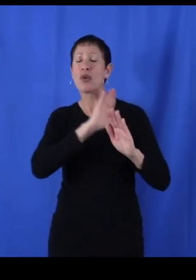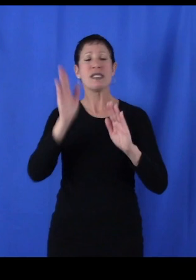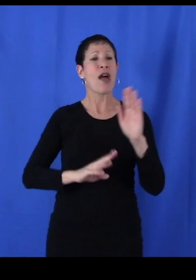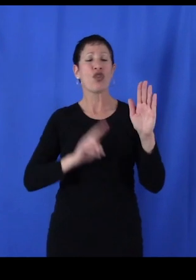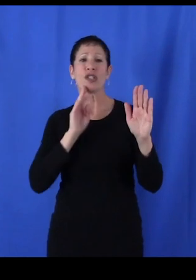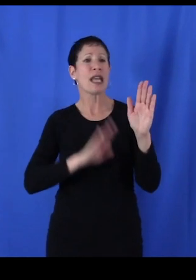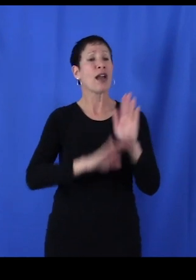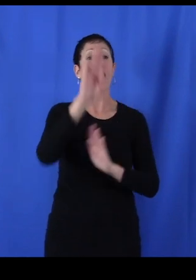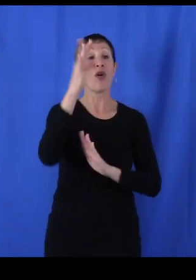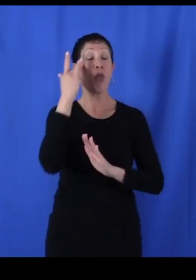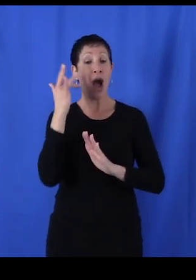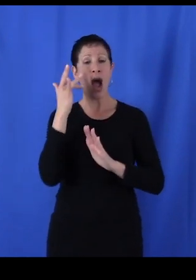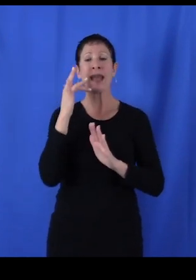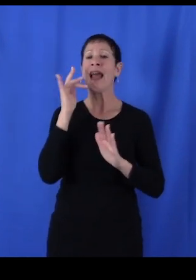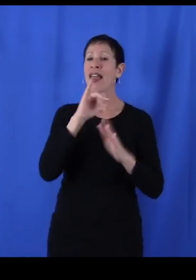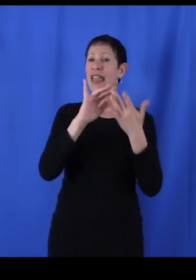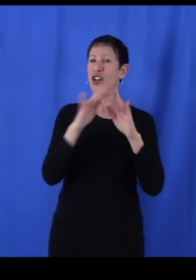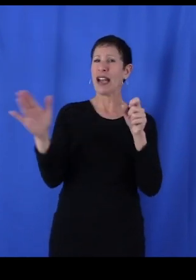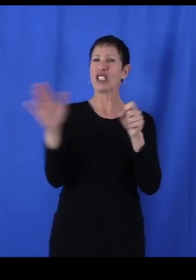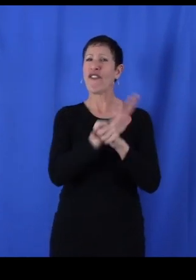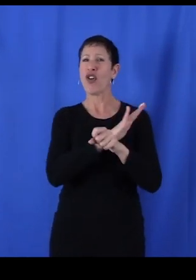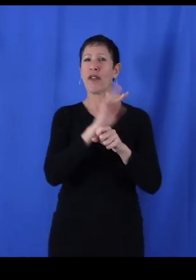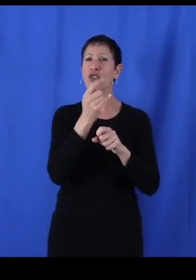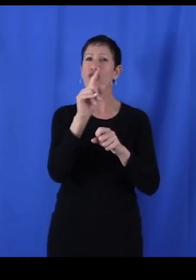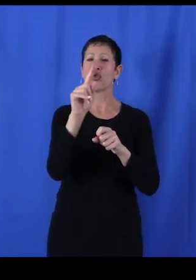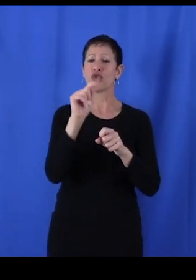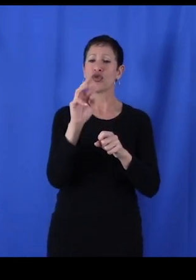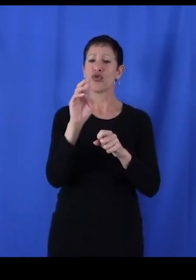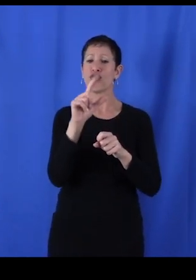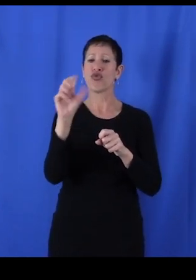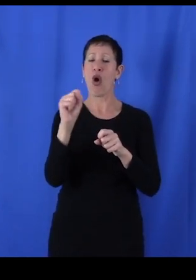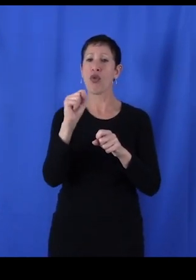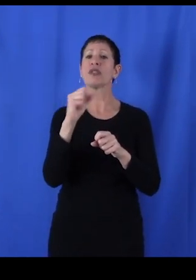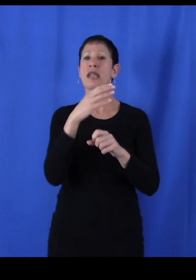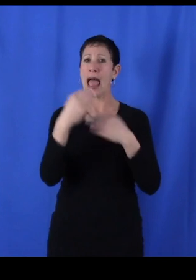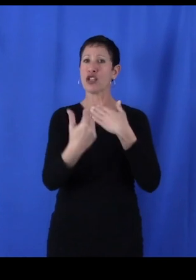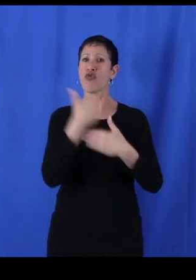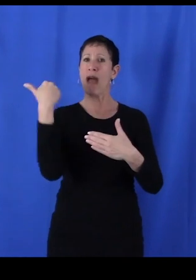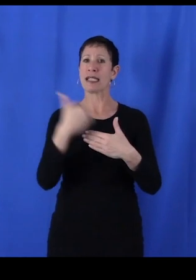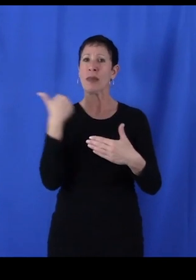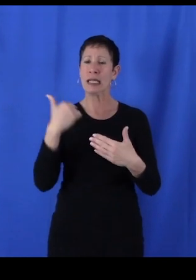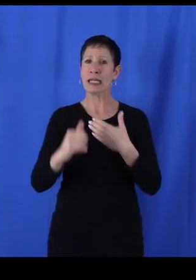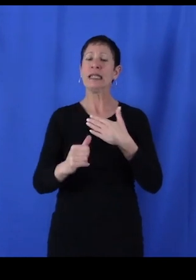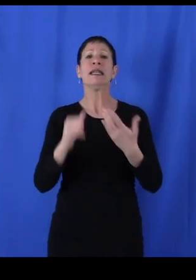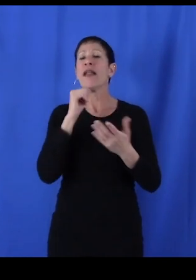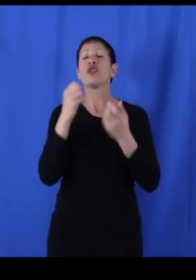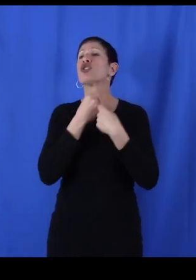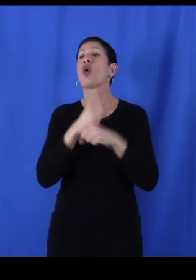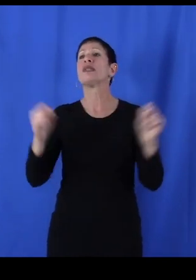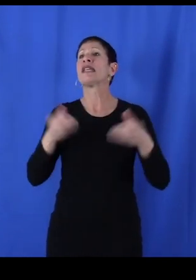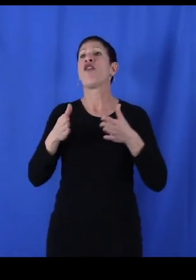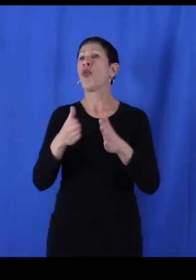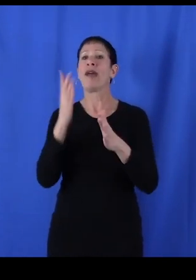with trolls and harassment. Because there's no safe way to send your credit card online.